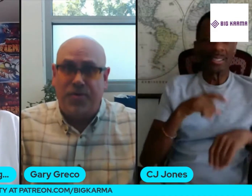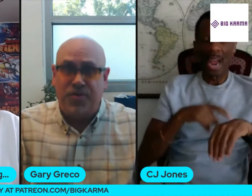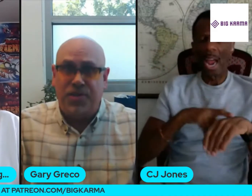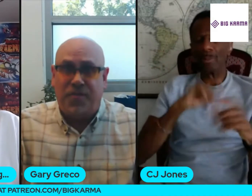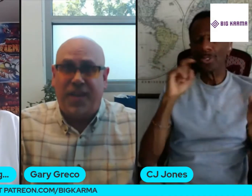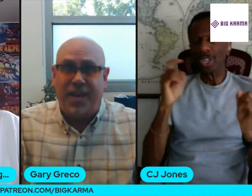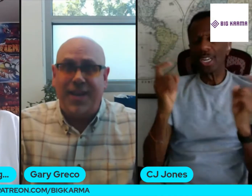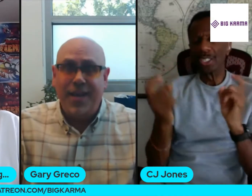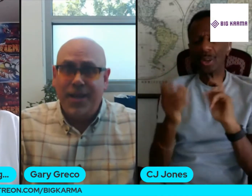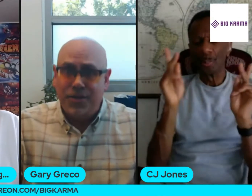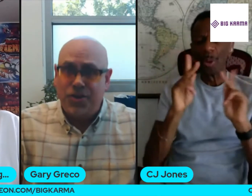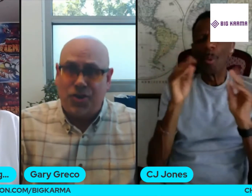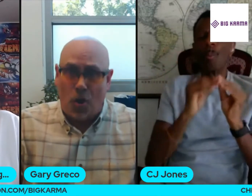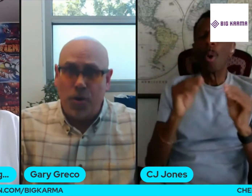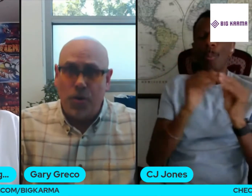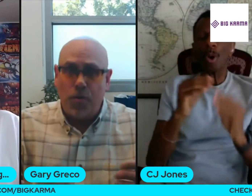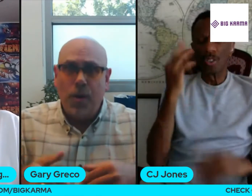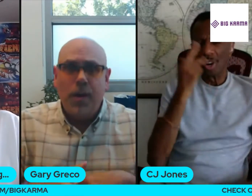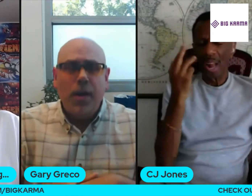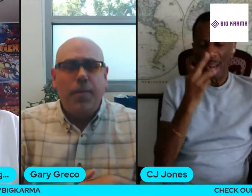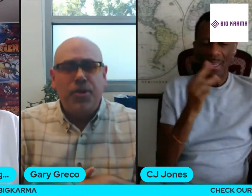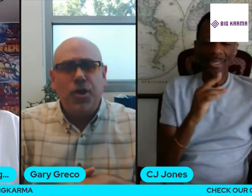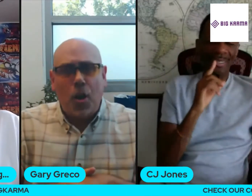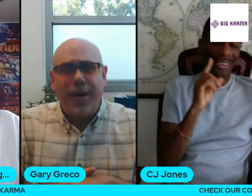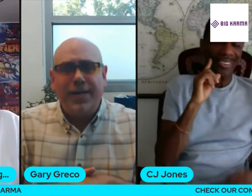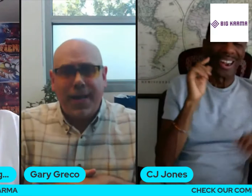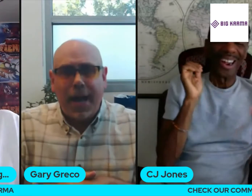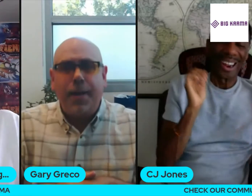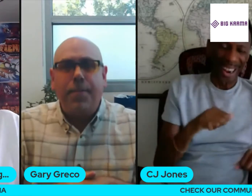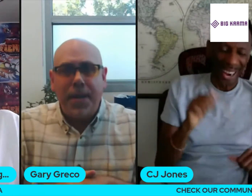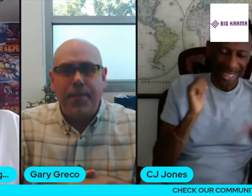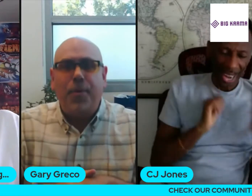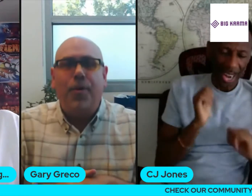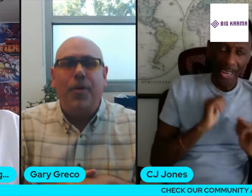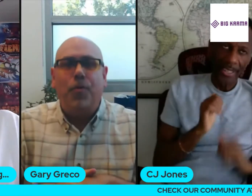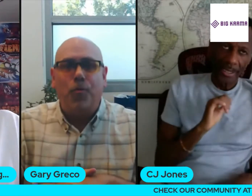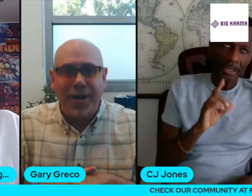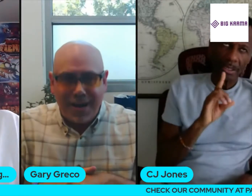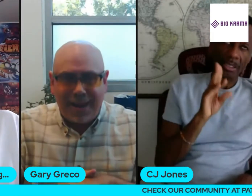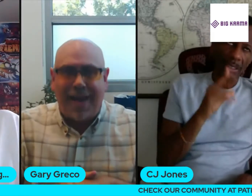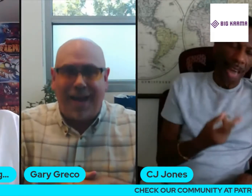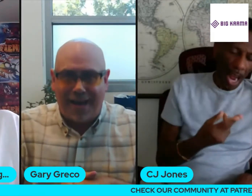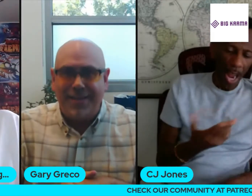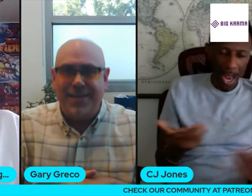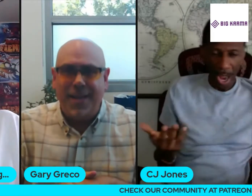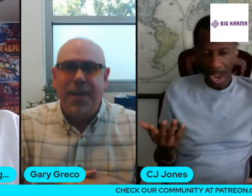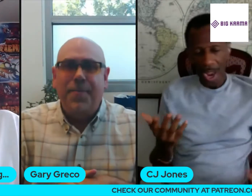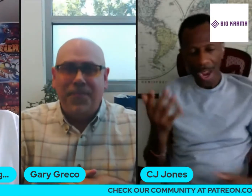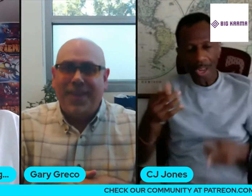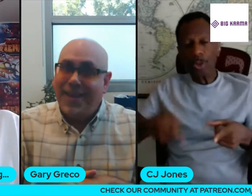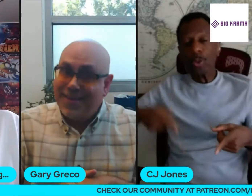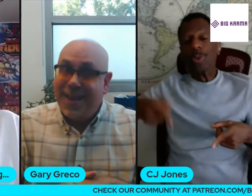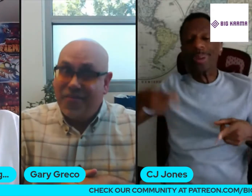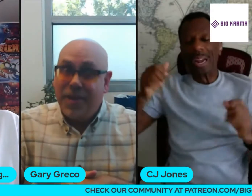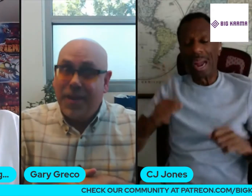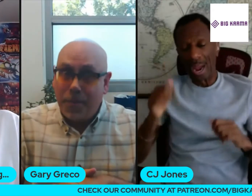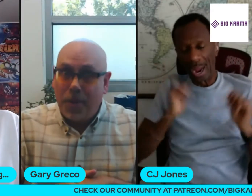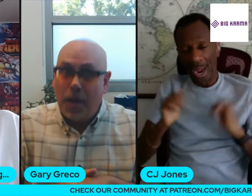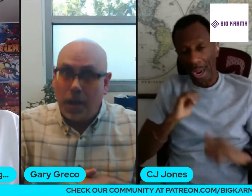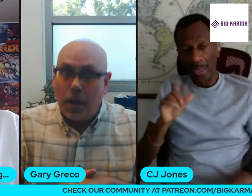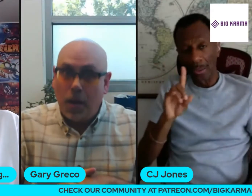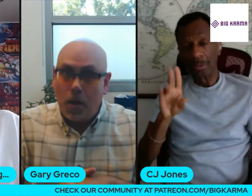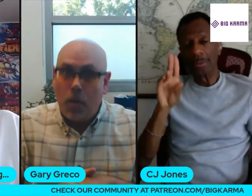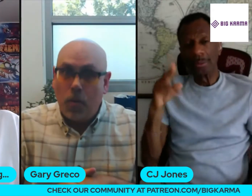my birth certificate to show you? But, in time, people realized that deaf